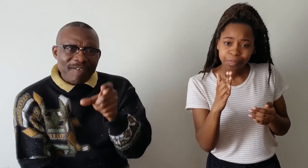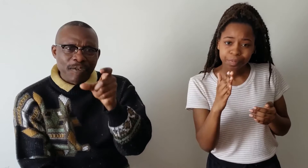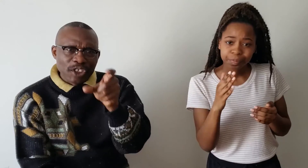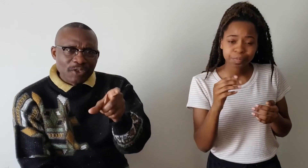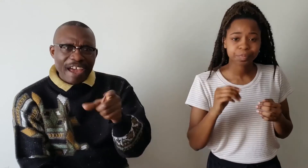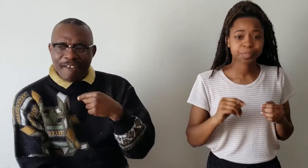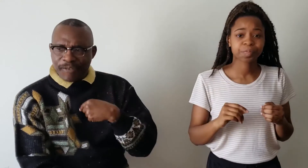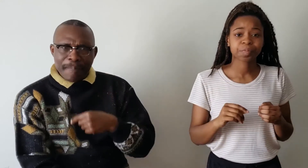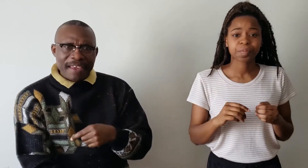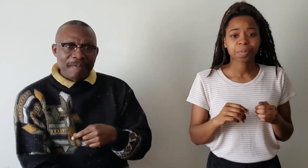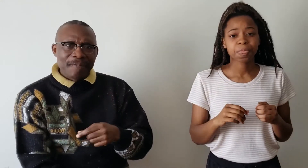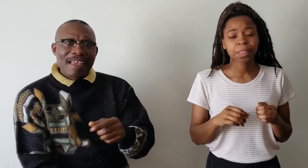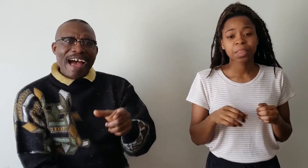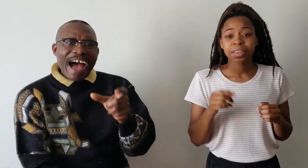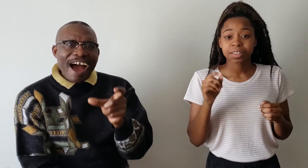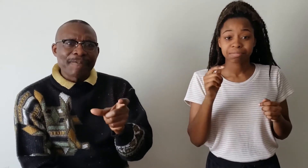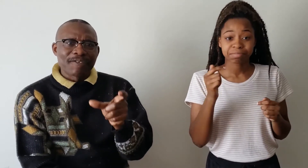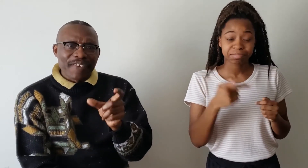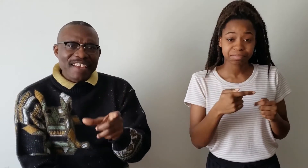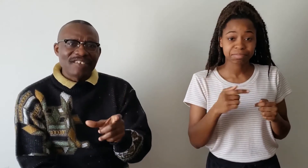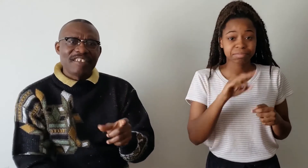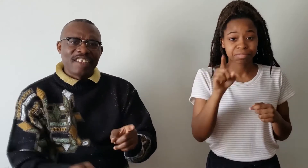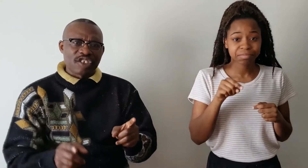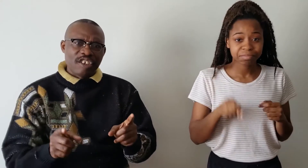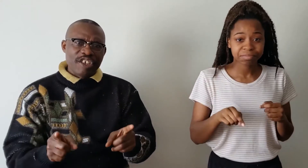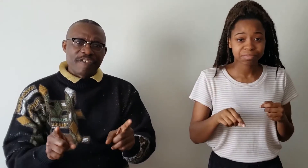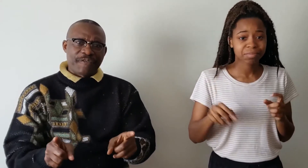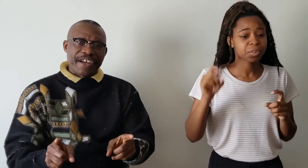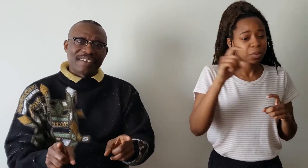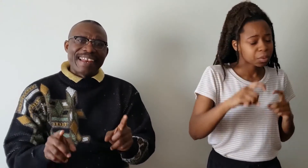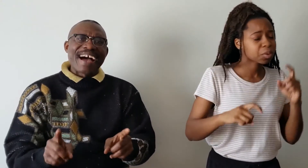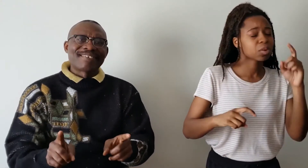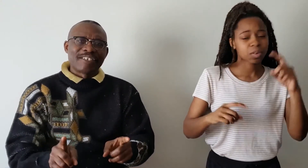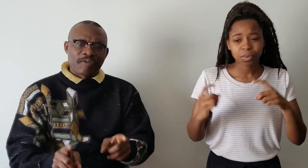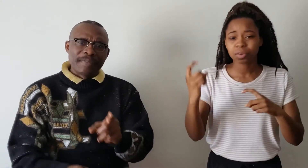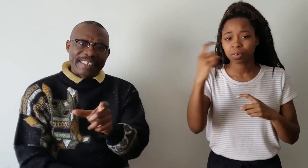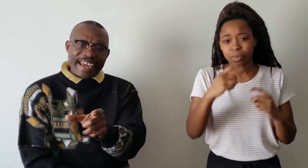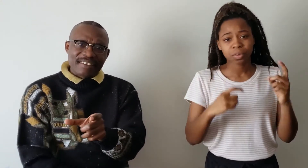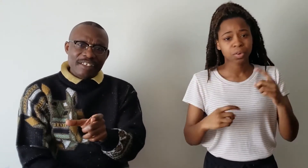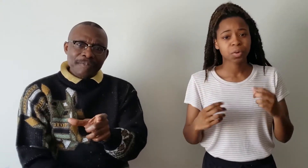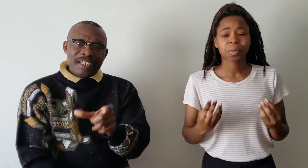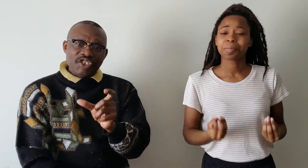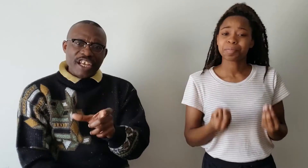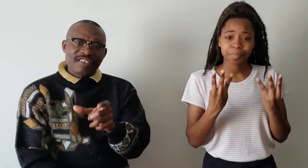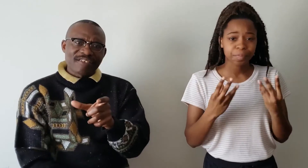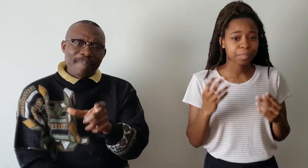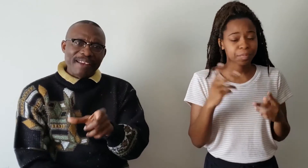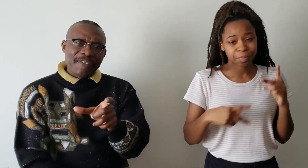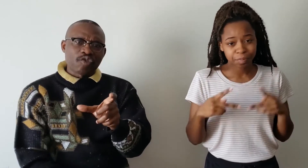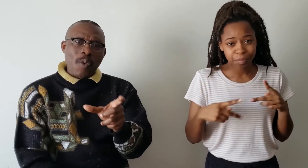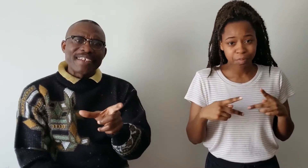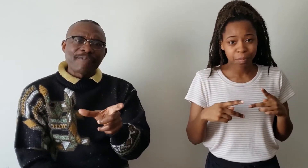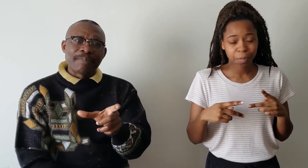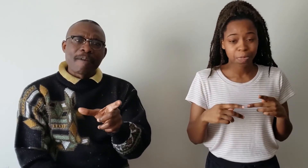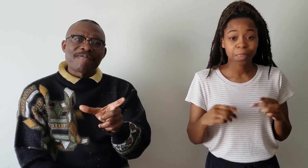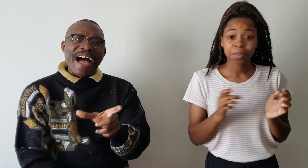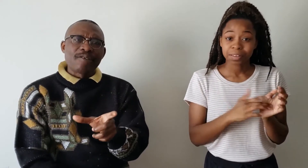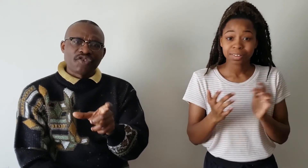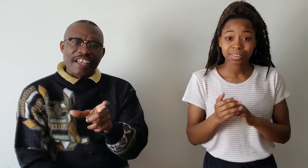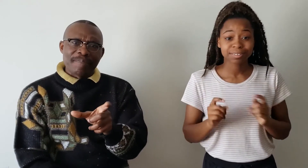for you and for me. After raising his dear friend Lazarus from the dead, Jesus made this wonderful, profound statement